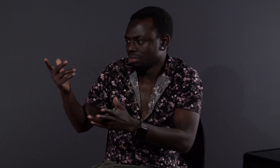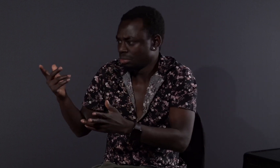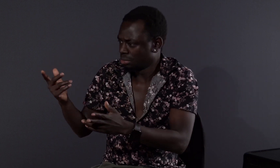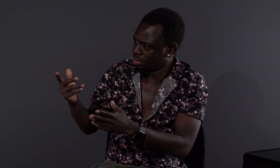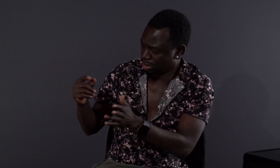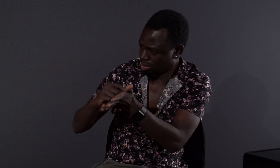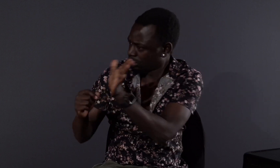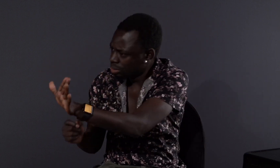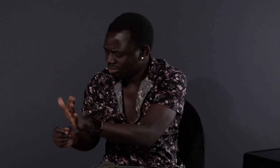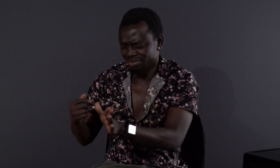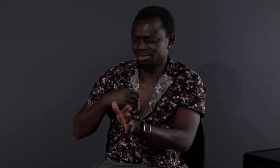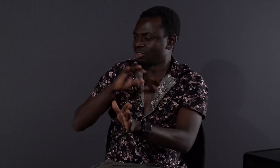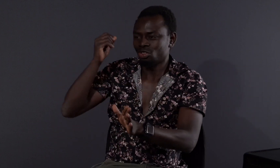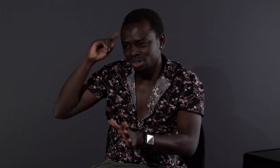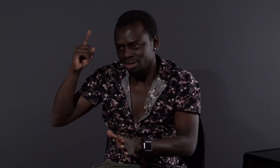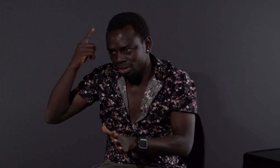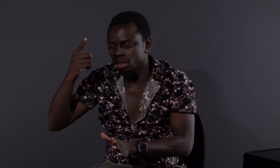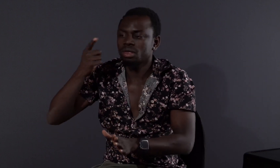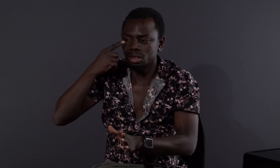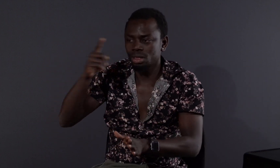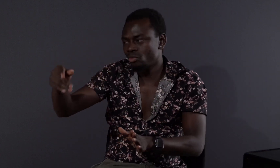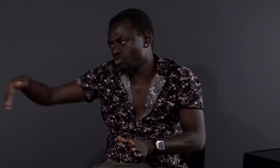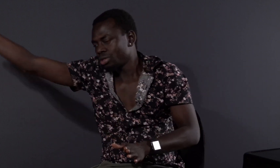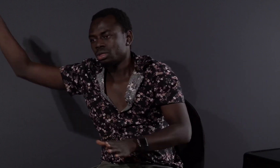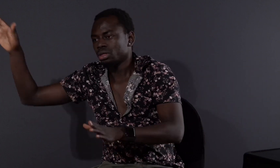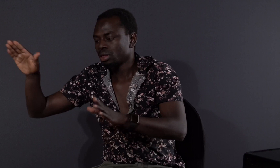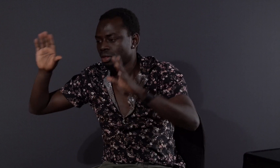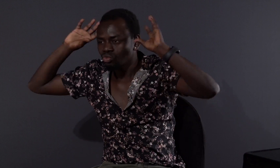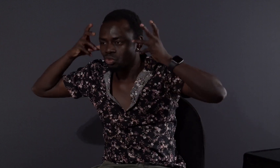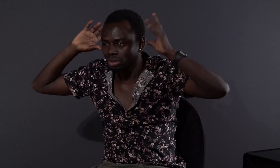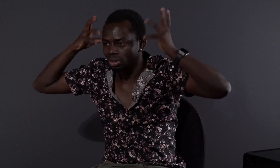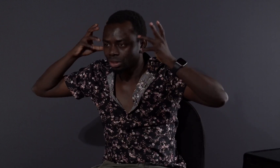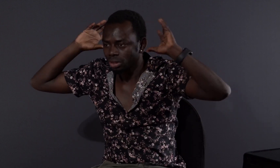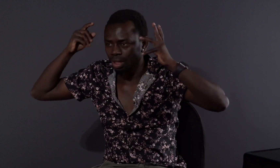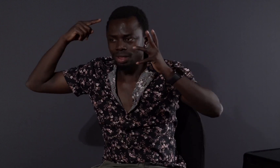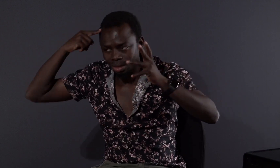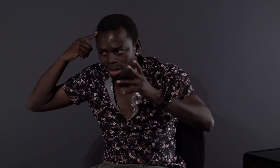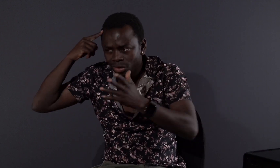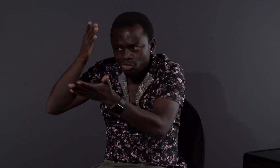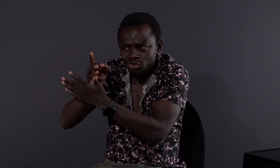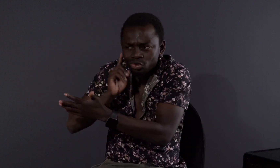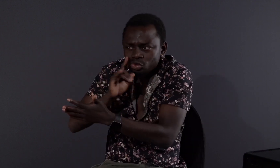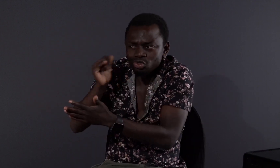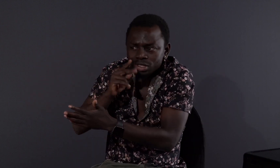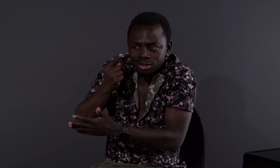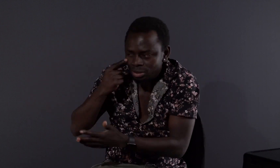understand. It wasn't until they'd sent me to an audiologist to have my hearing checked that they finally understood